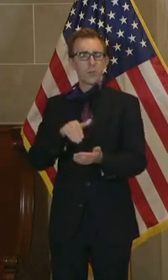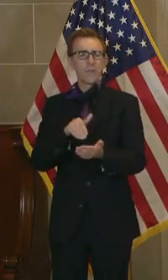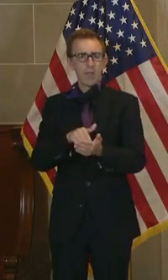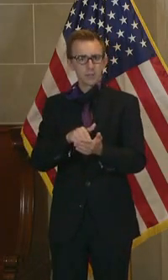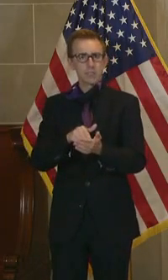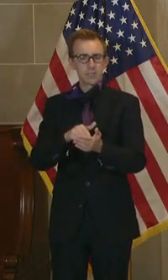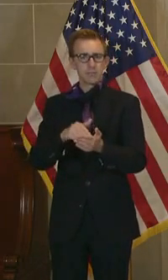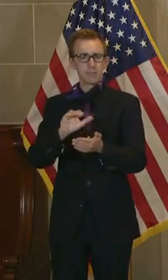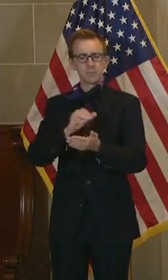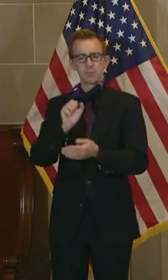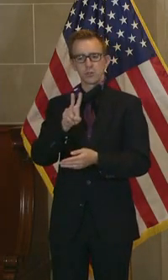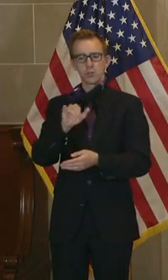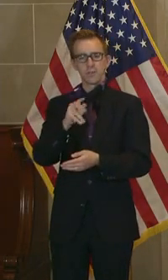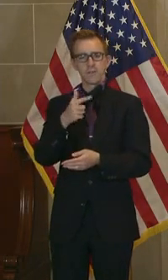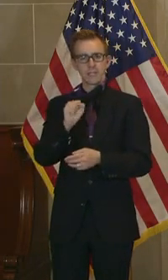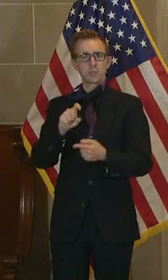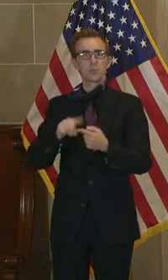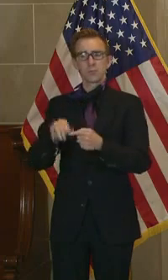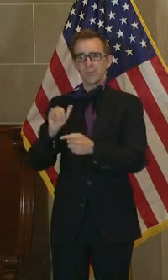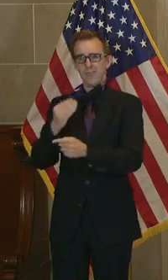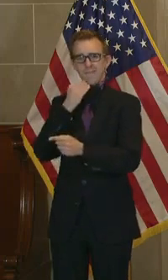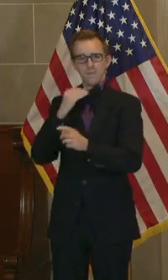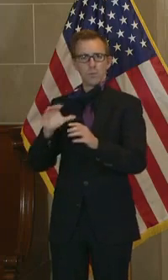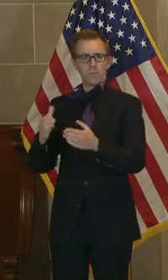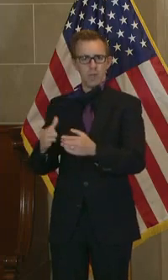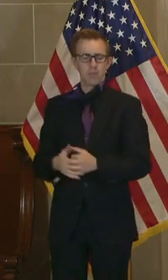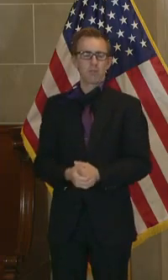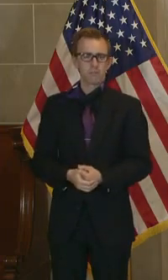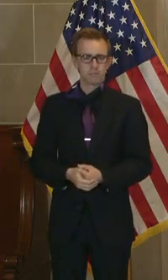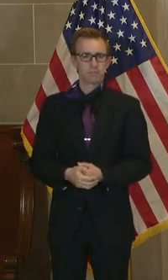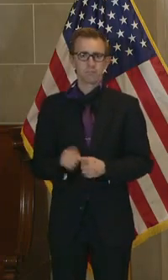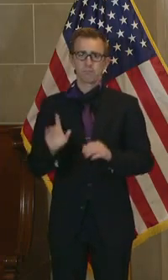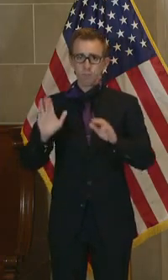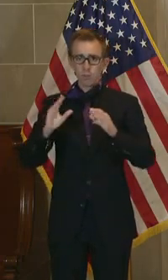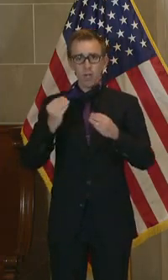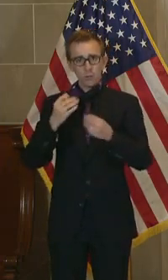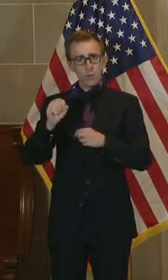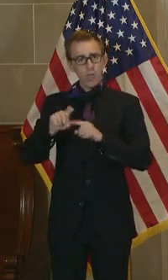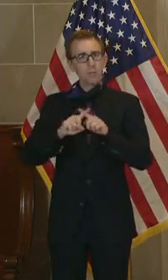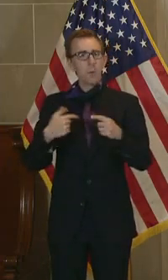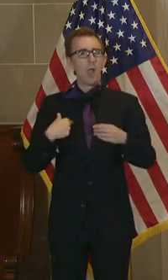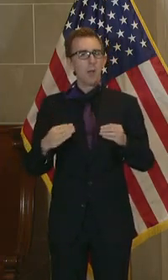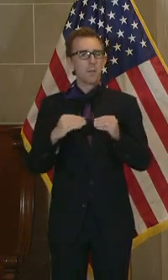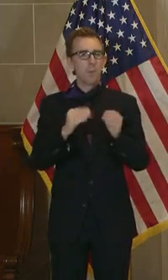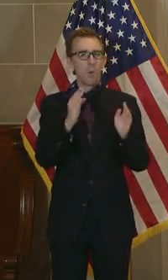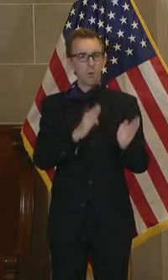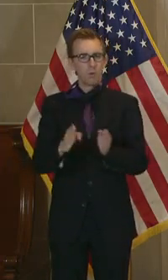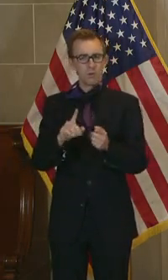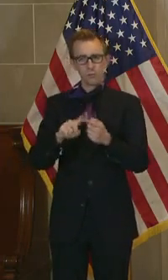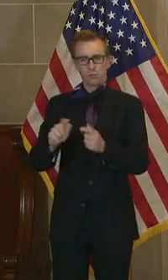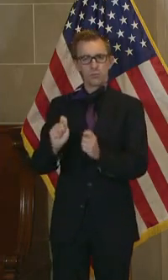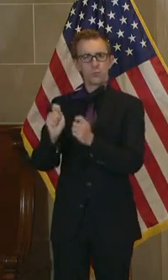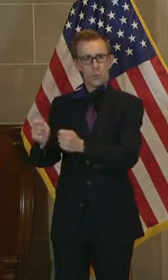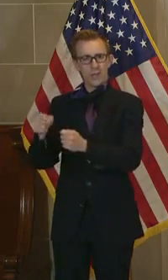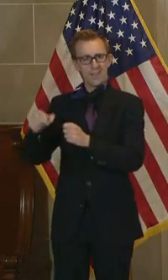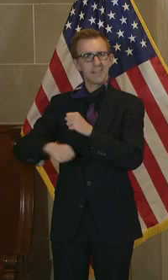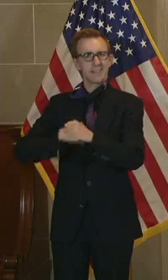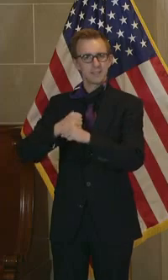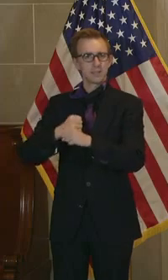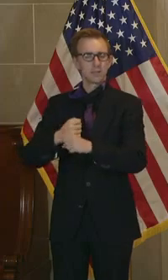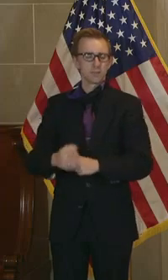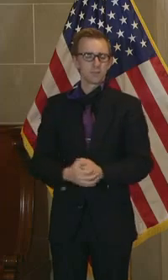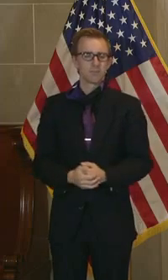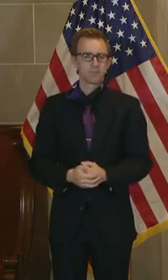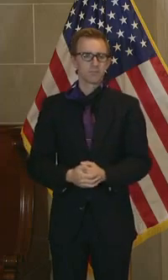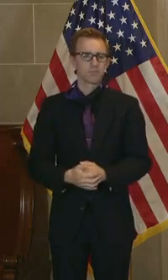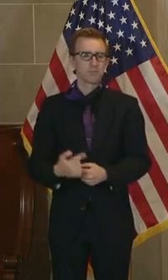St. Louis area food bank. This is great news, but there's a lot more donations planned for the rest of the summer. It's always encouraging